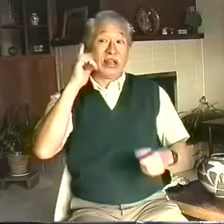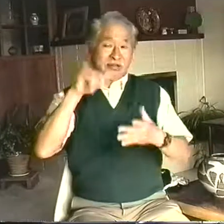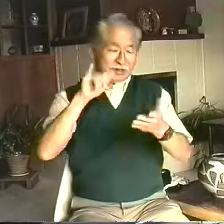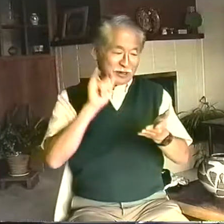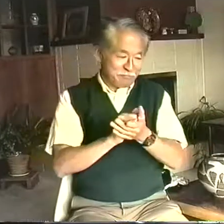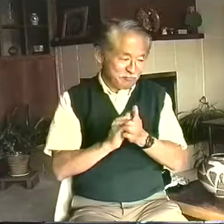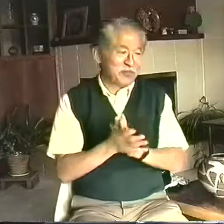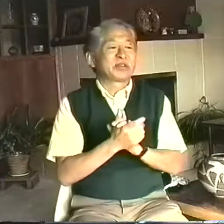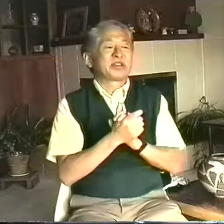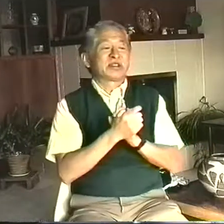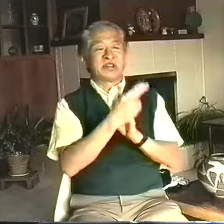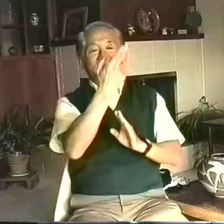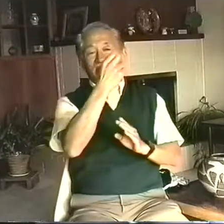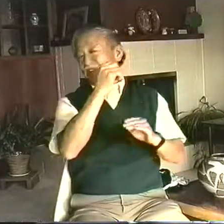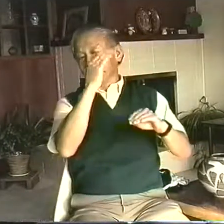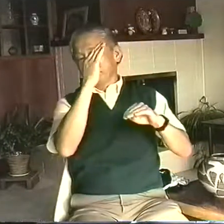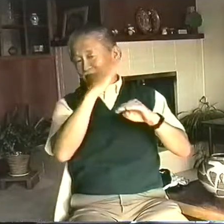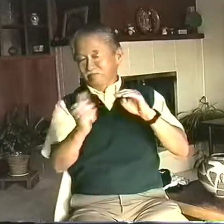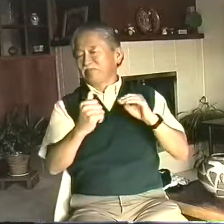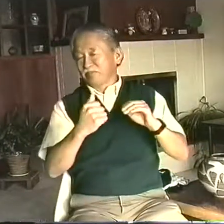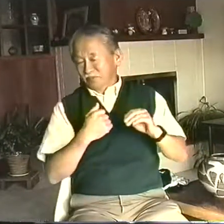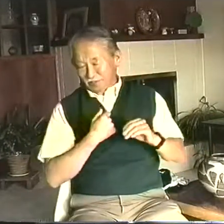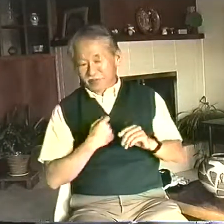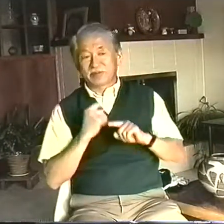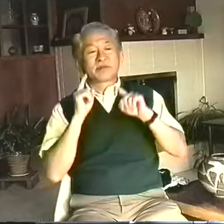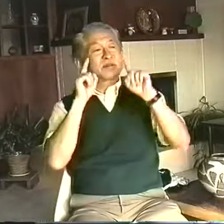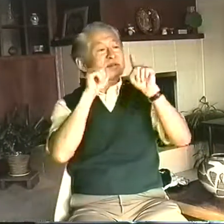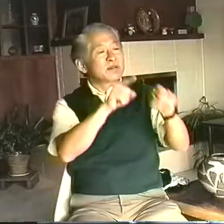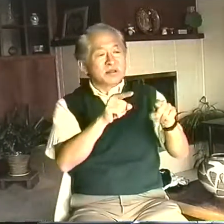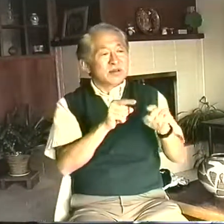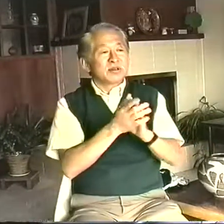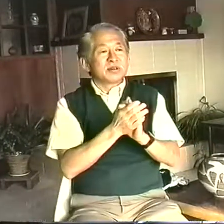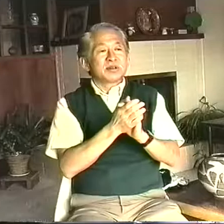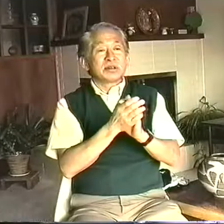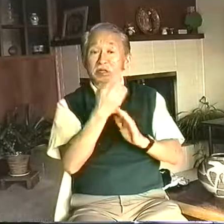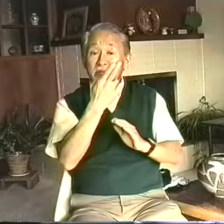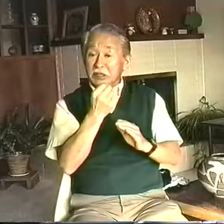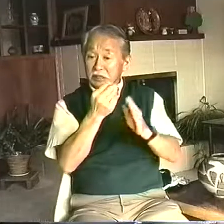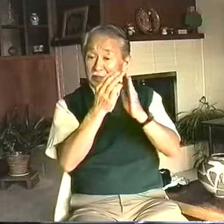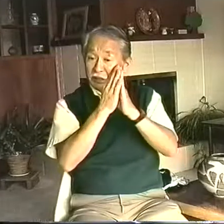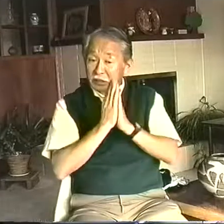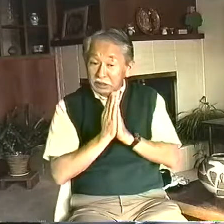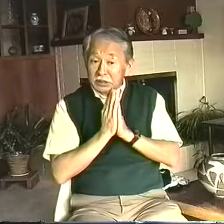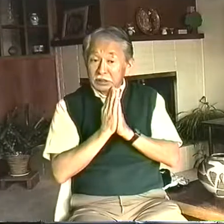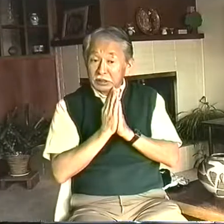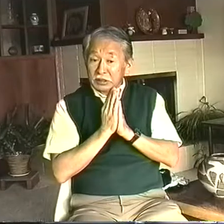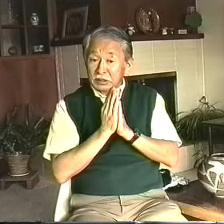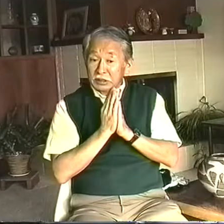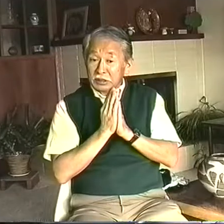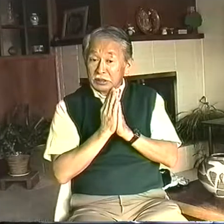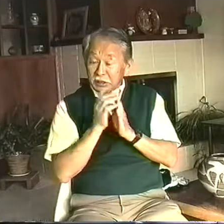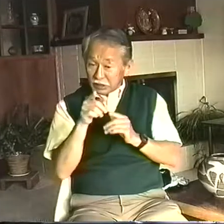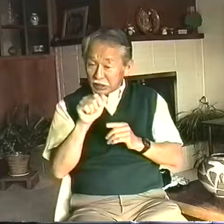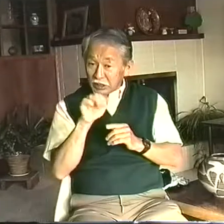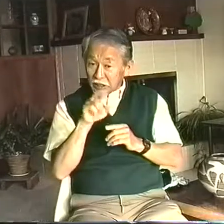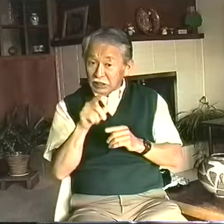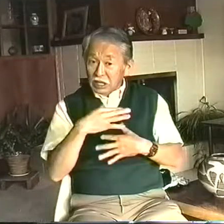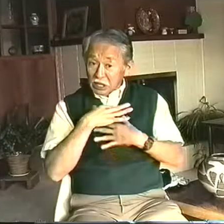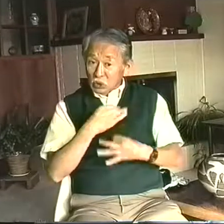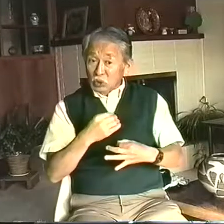president of my opinions, and he called me into his office, and he asked me if I